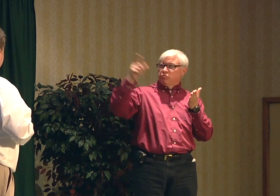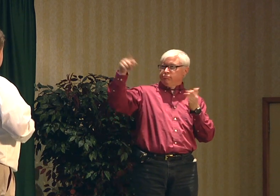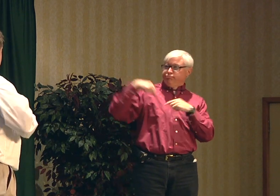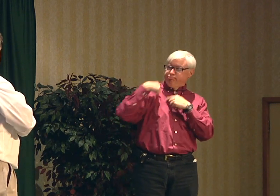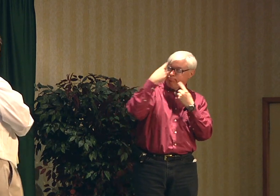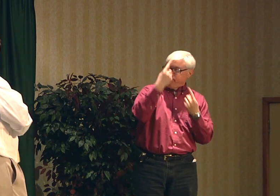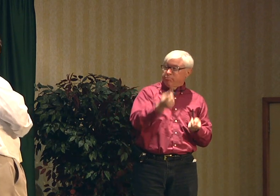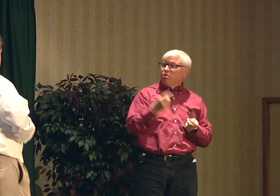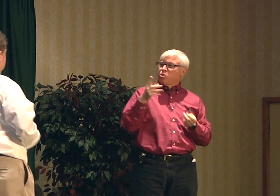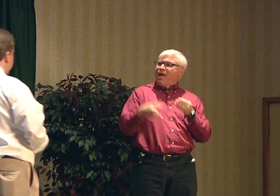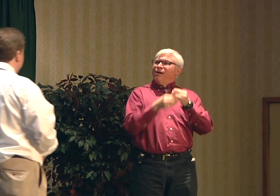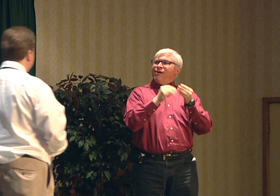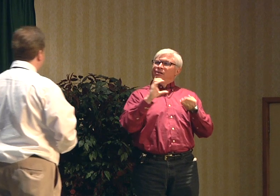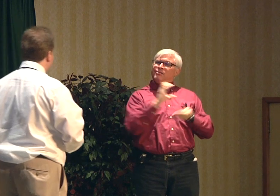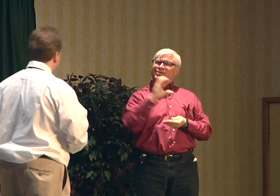So while you've been doing this research,